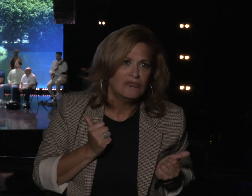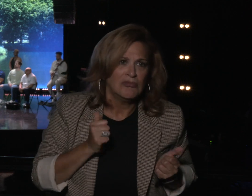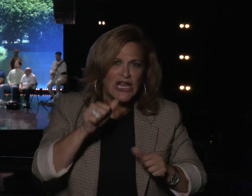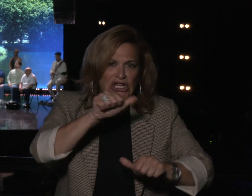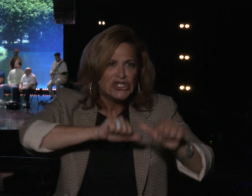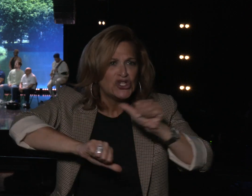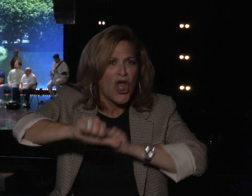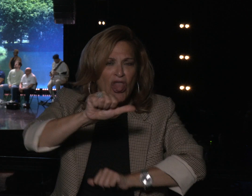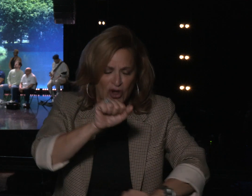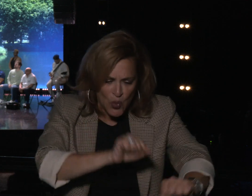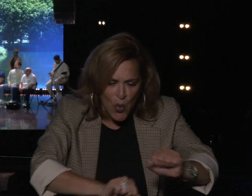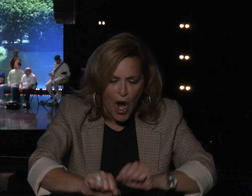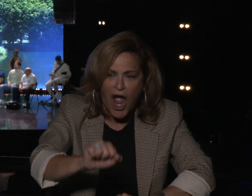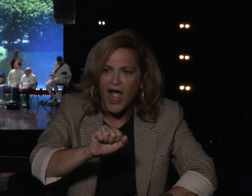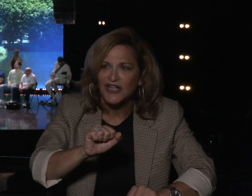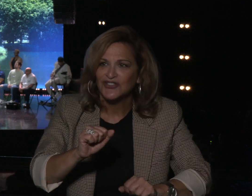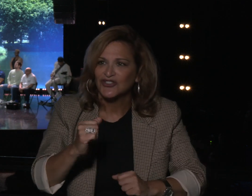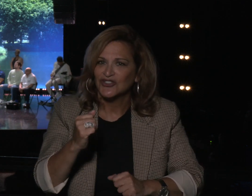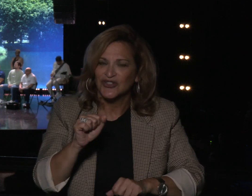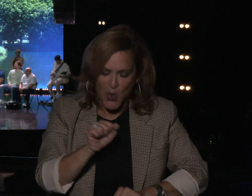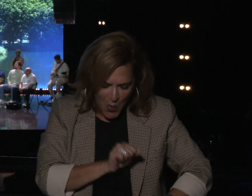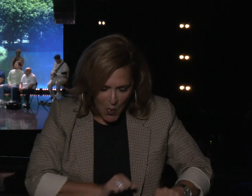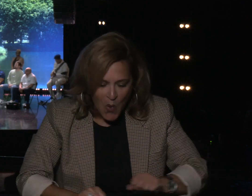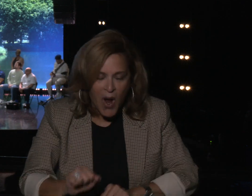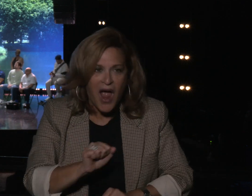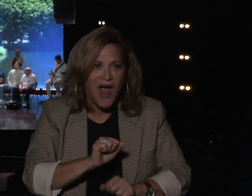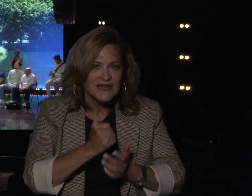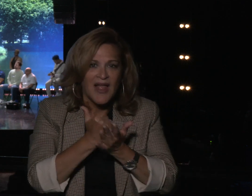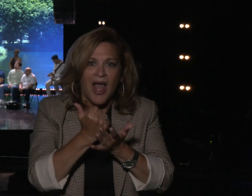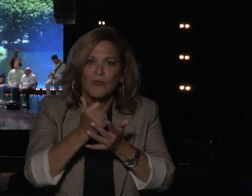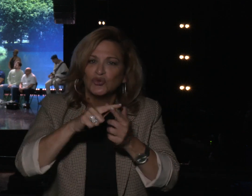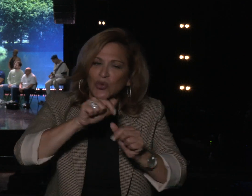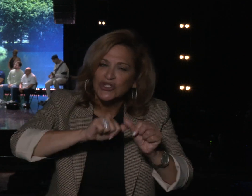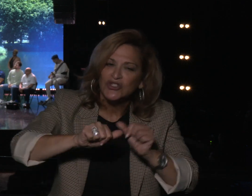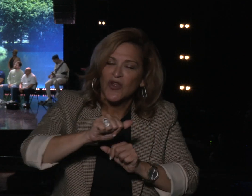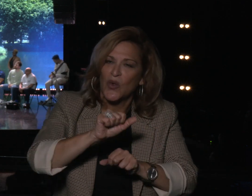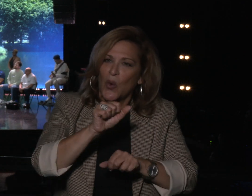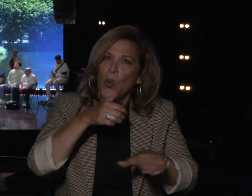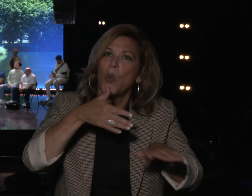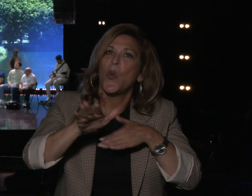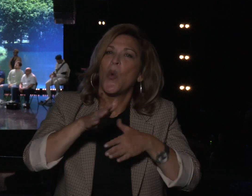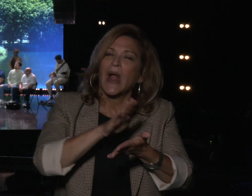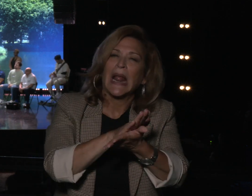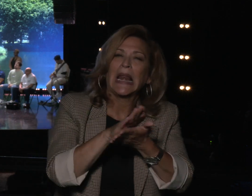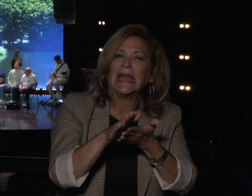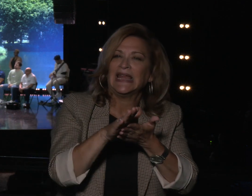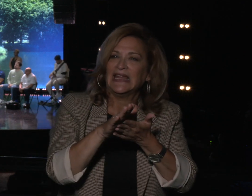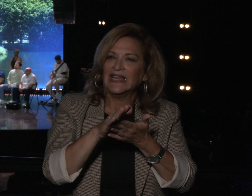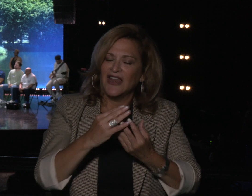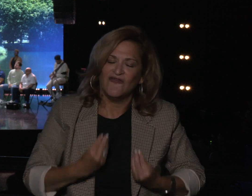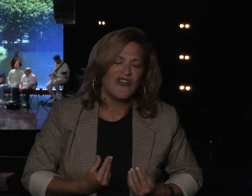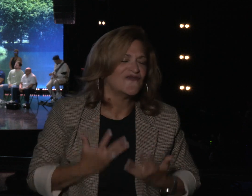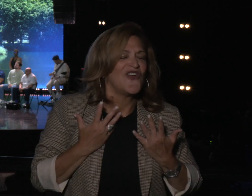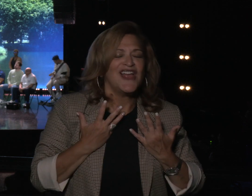other's feet and help each other walk clean and refreshed and comforted.